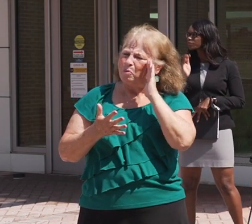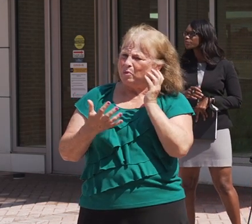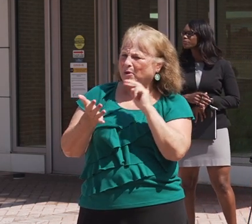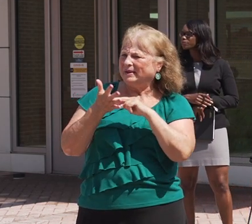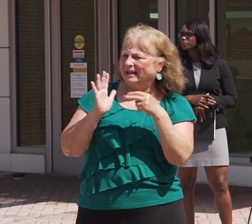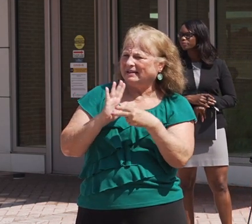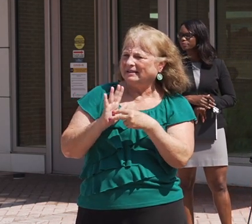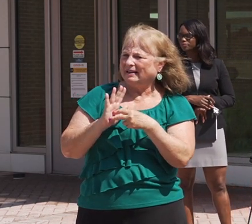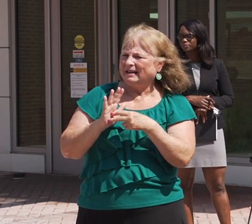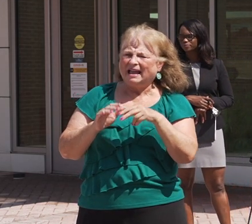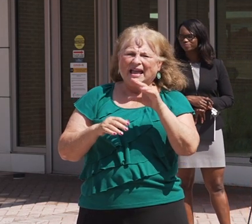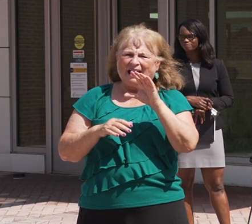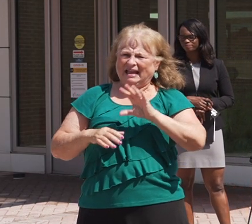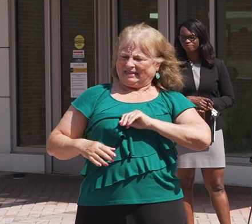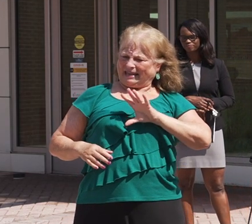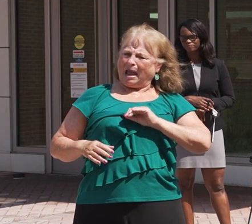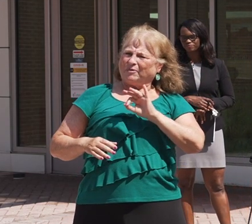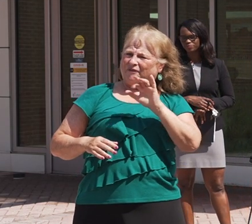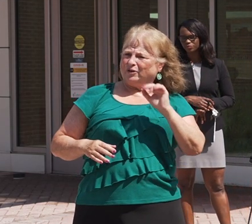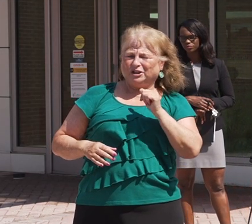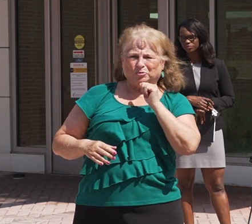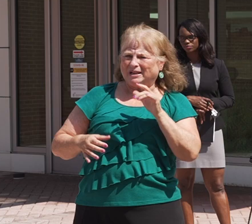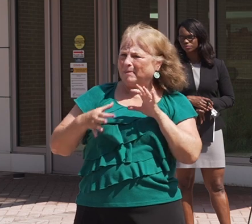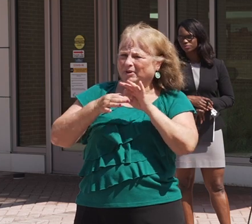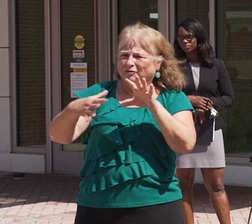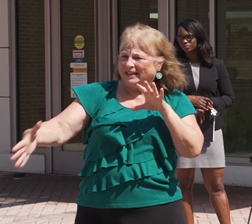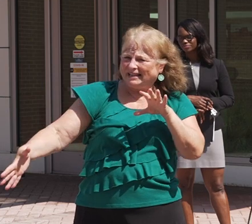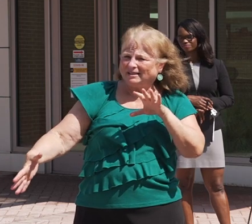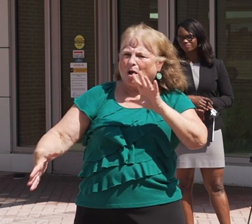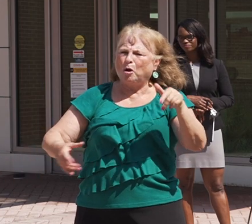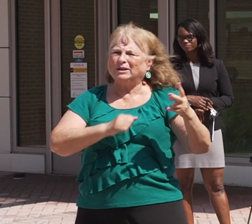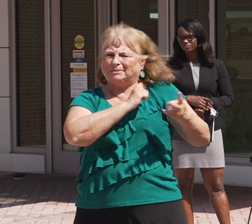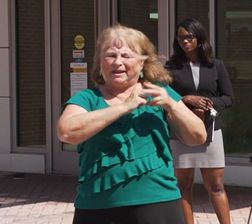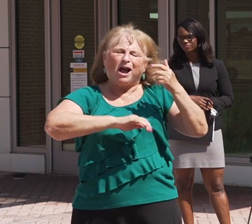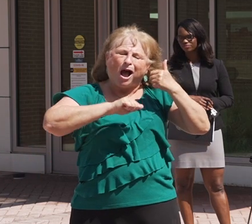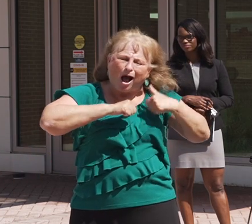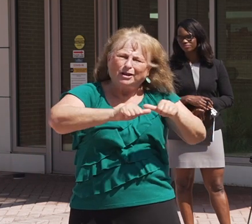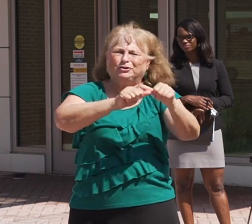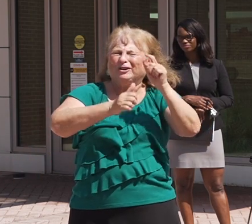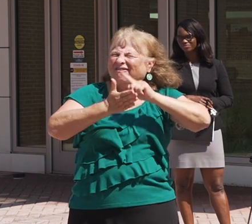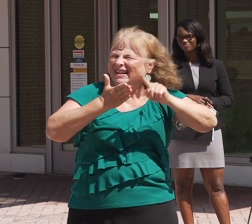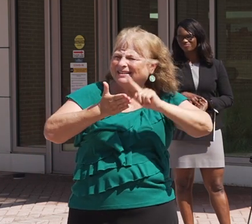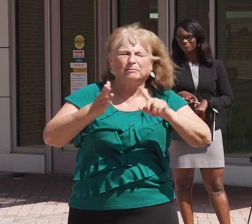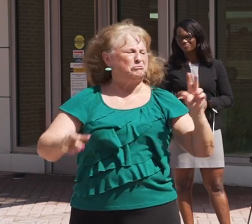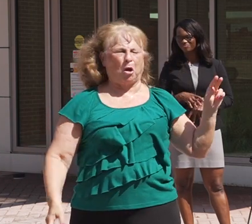mean that camera footage will never be released because it will always be under investigation?